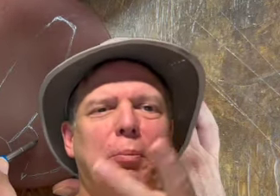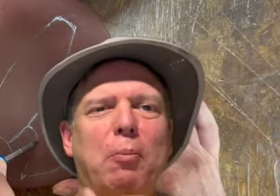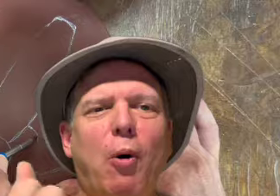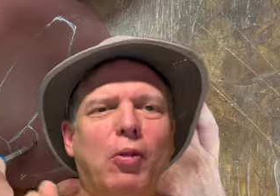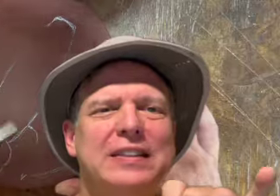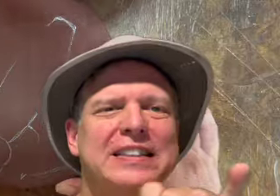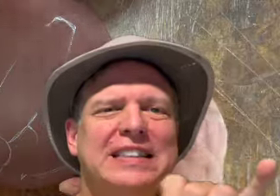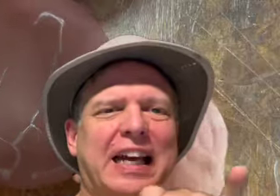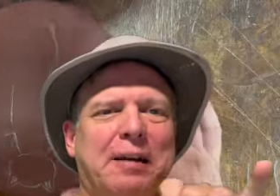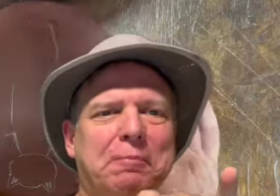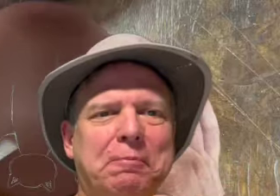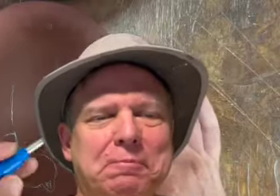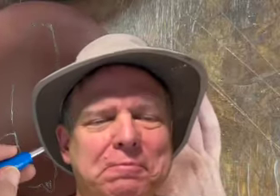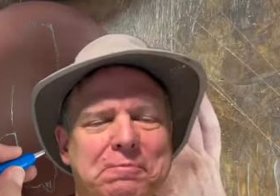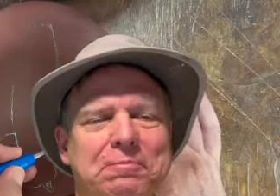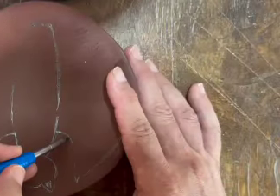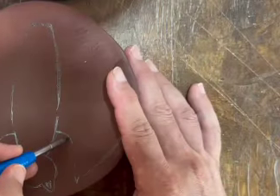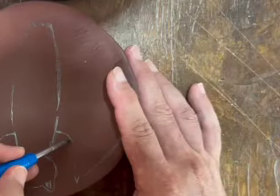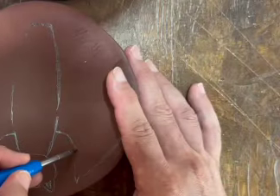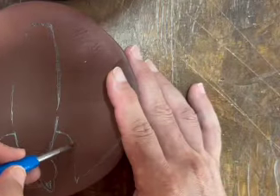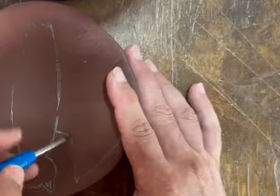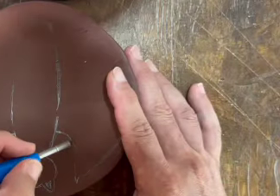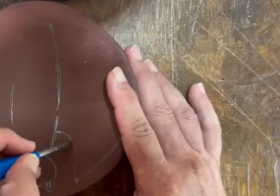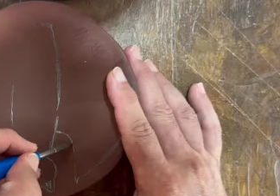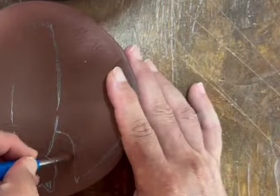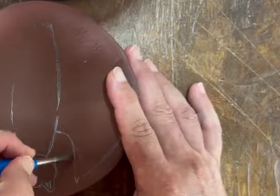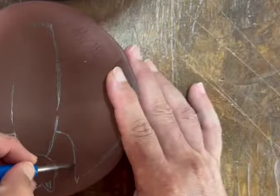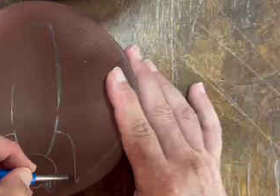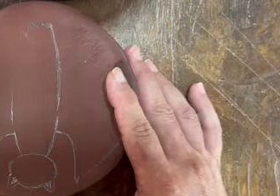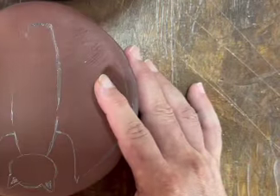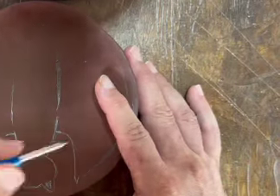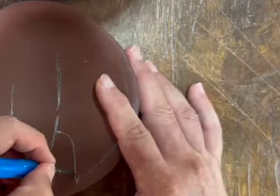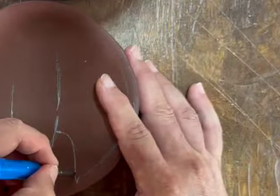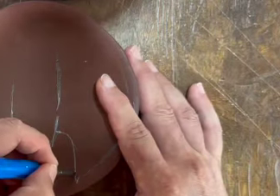comes out the same on both sides, or approximately so.